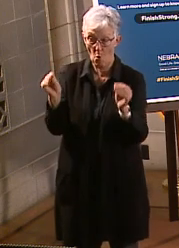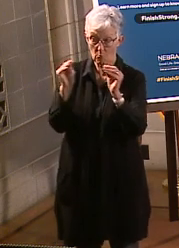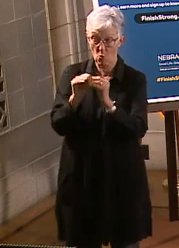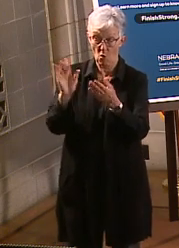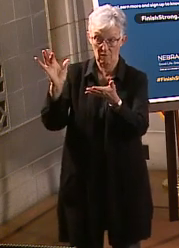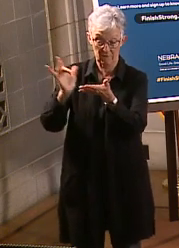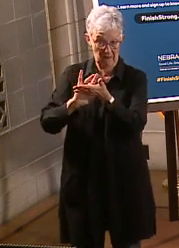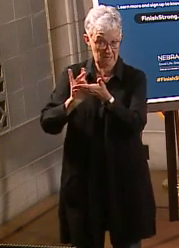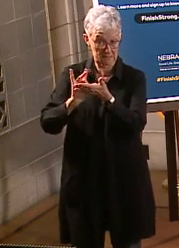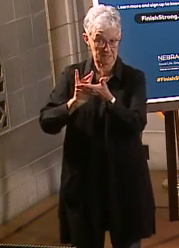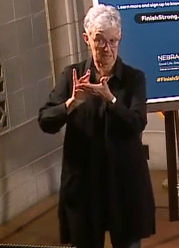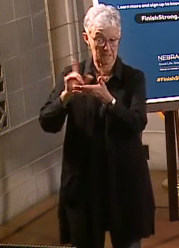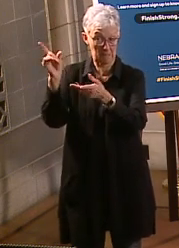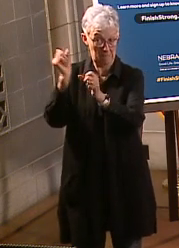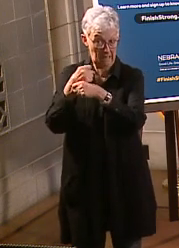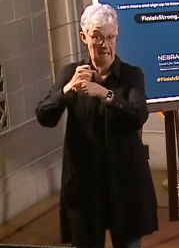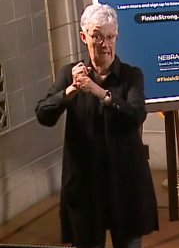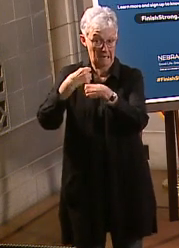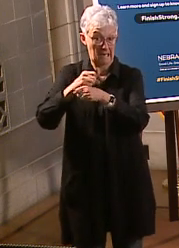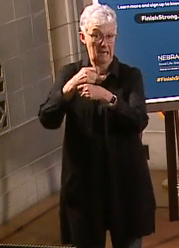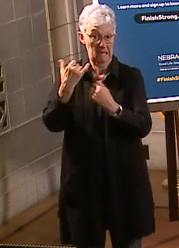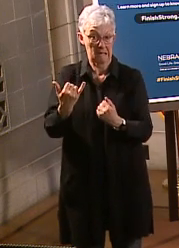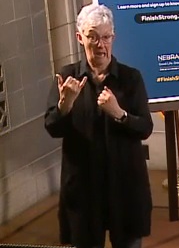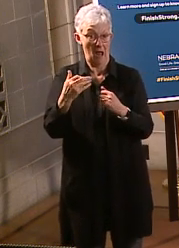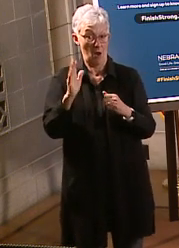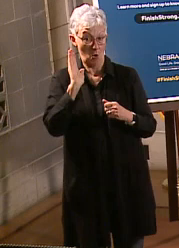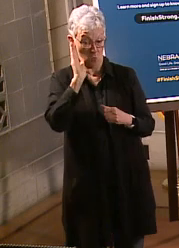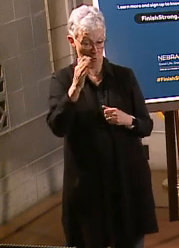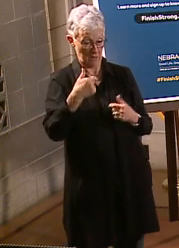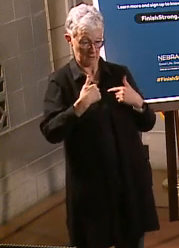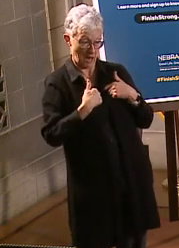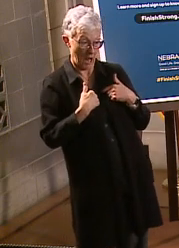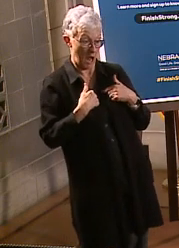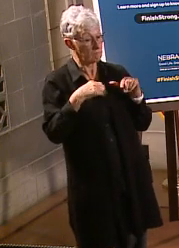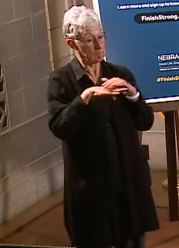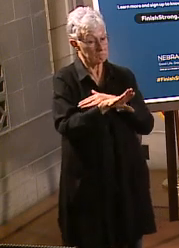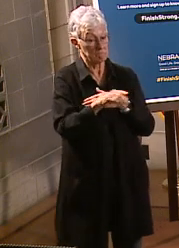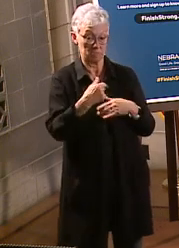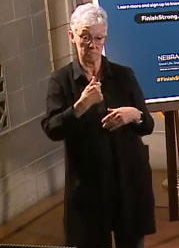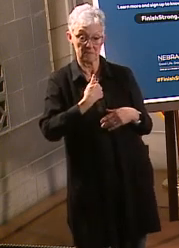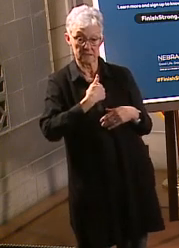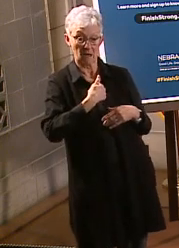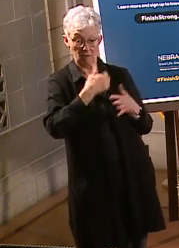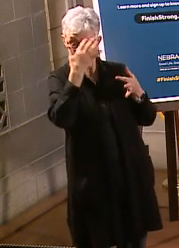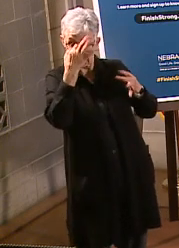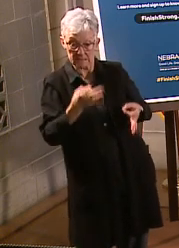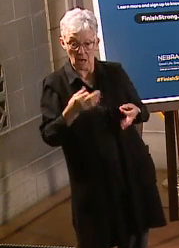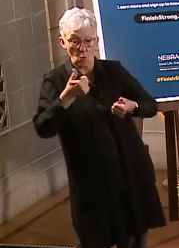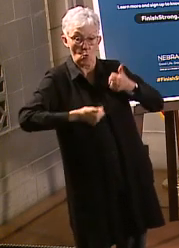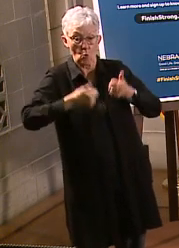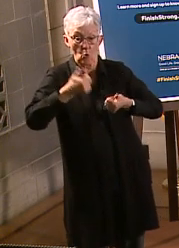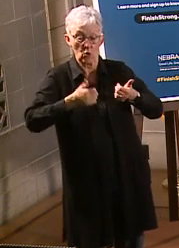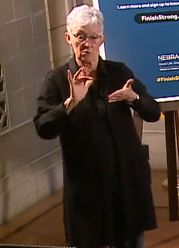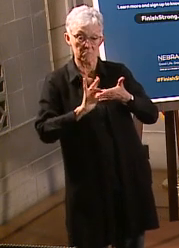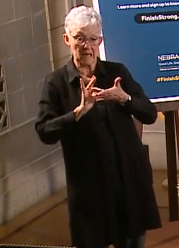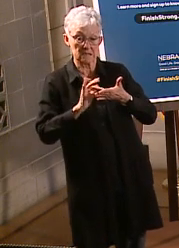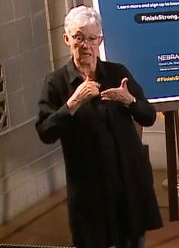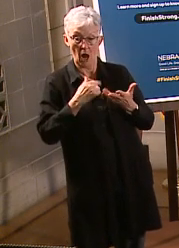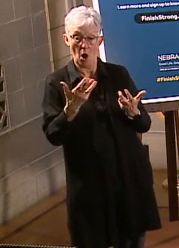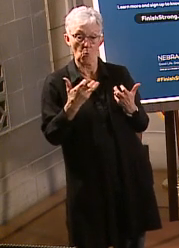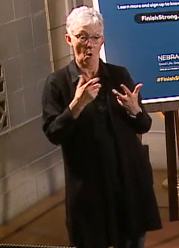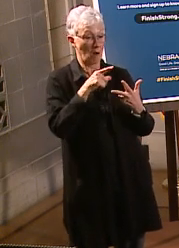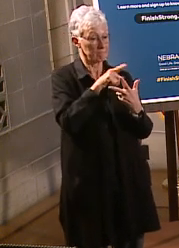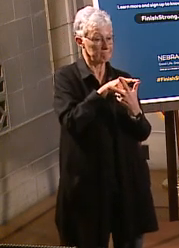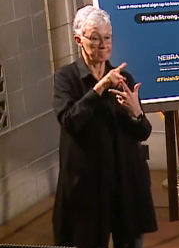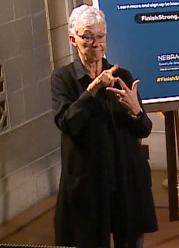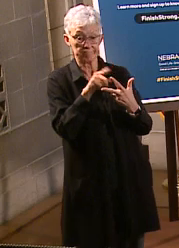will Nebraskans get their choice with regard to which vaccine? I would say that we will have more information with regard to that down the road,